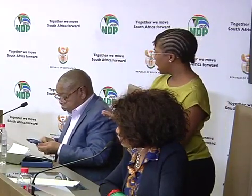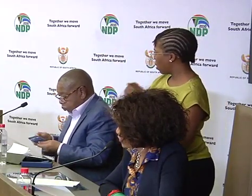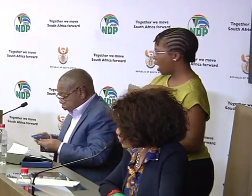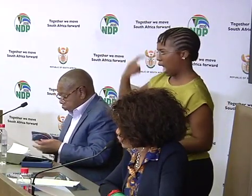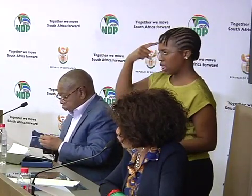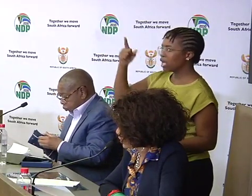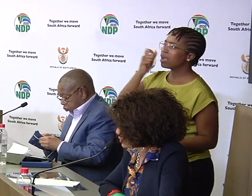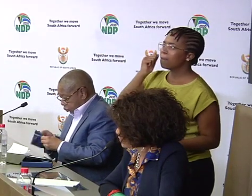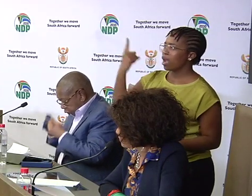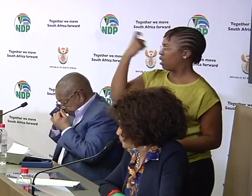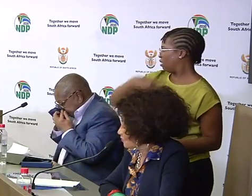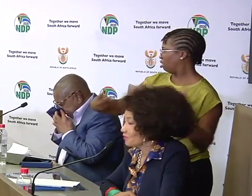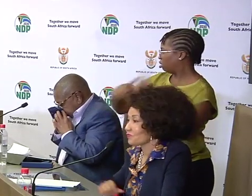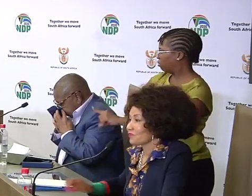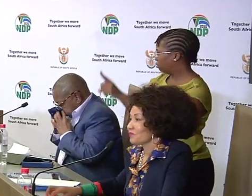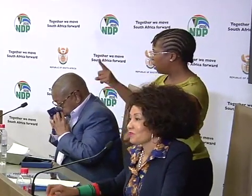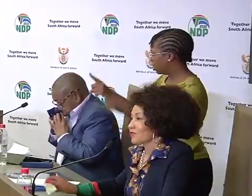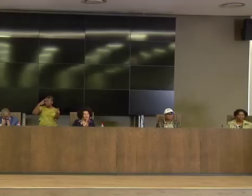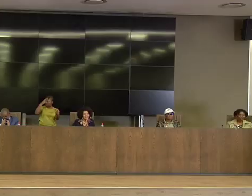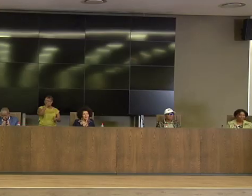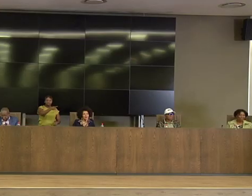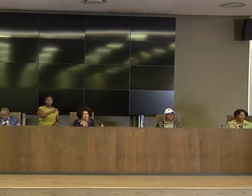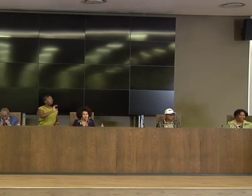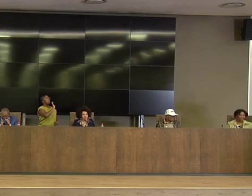his information is correct.